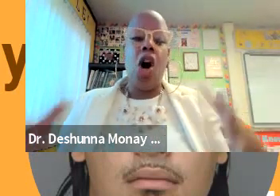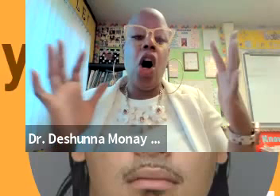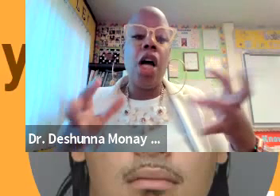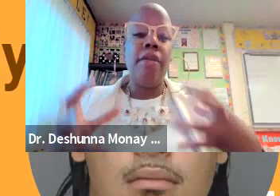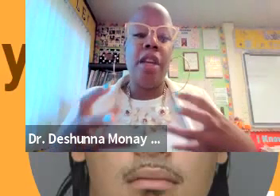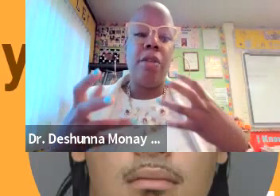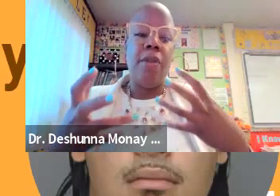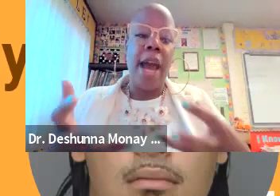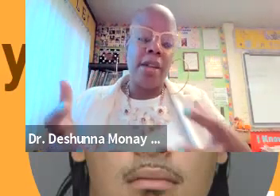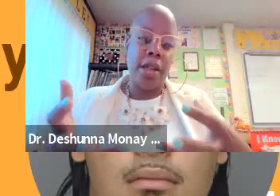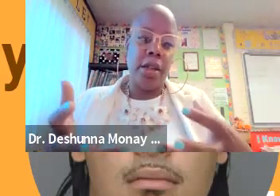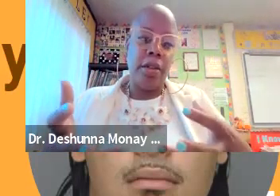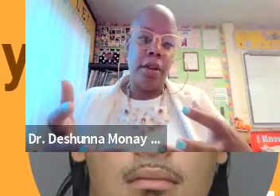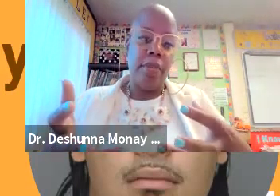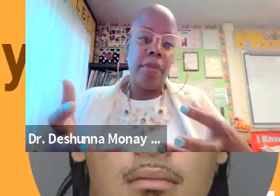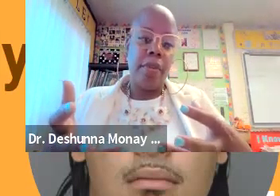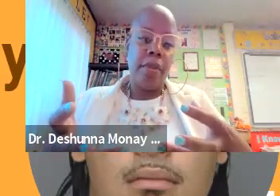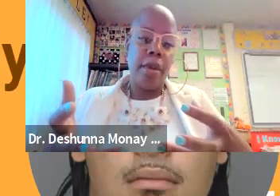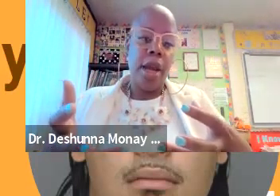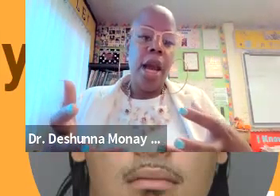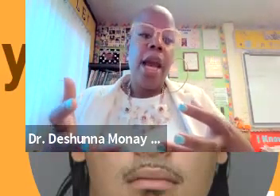in all of these factors